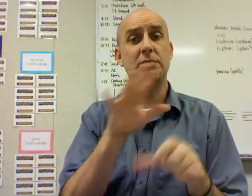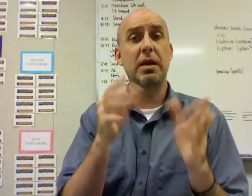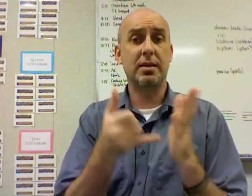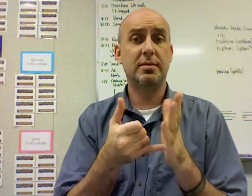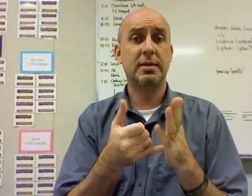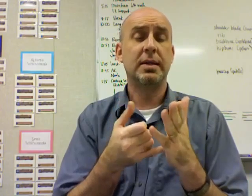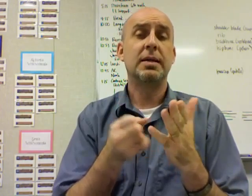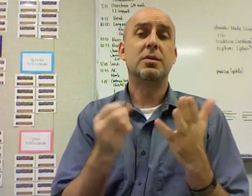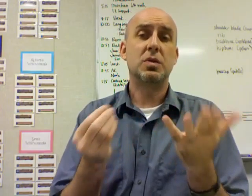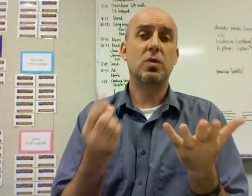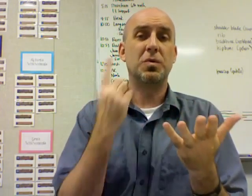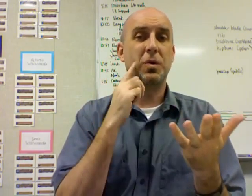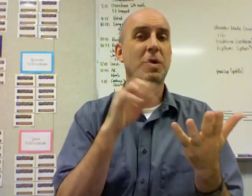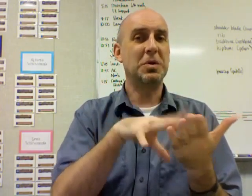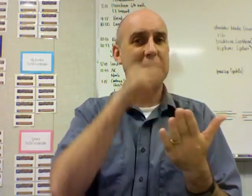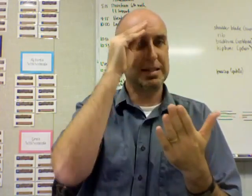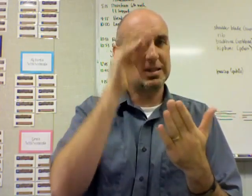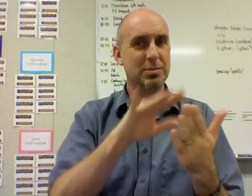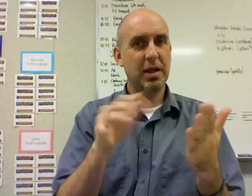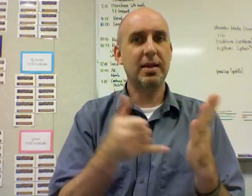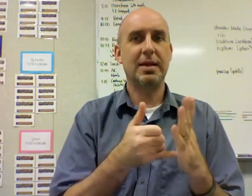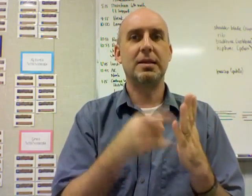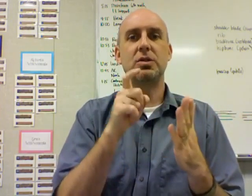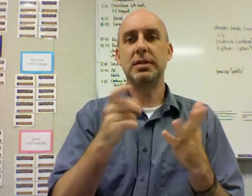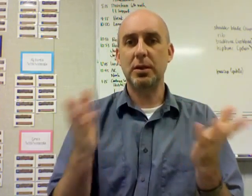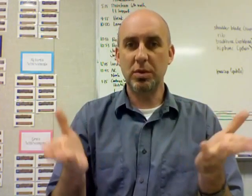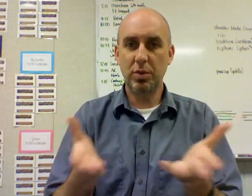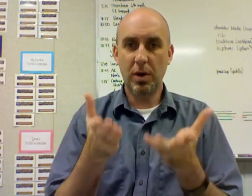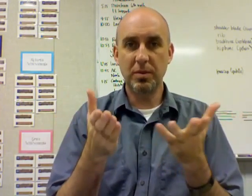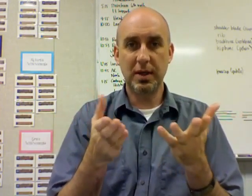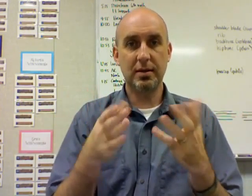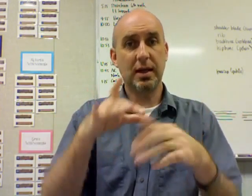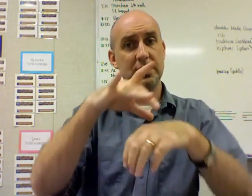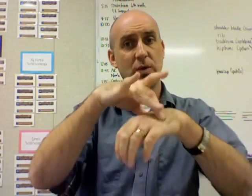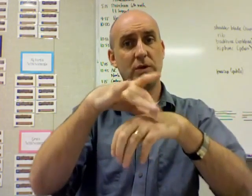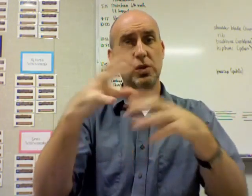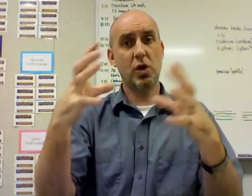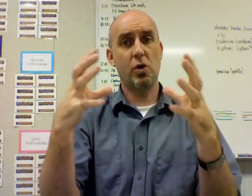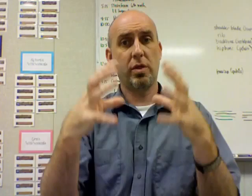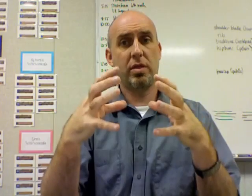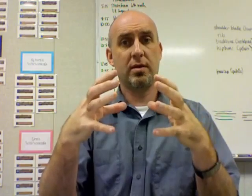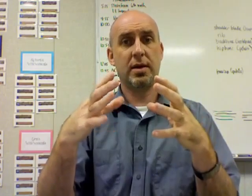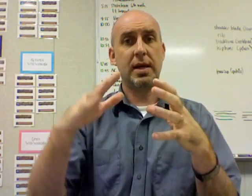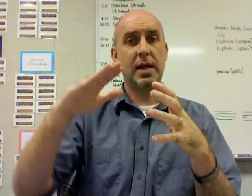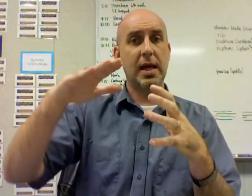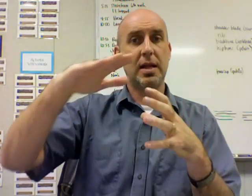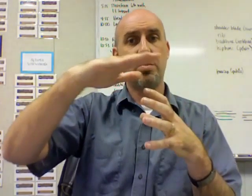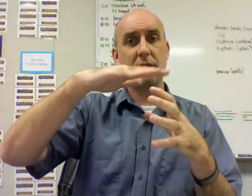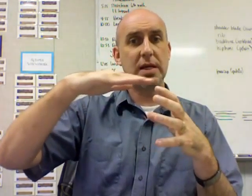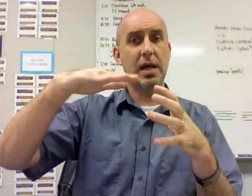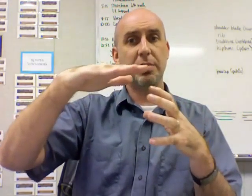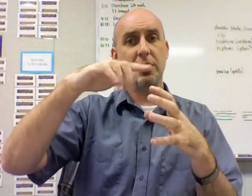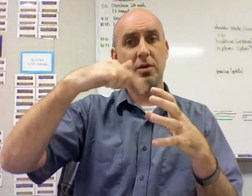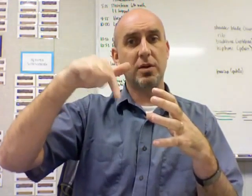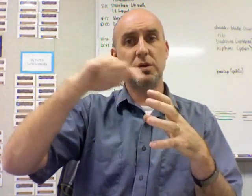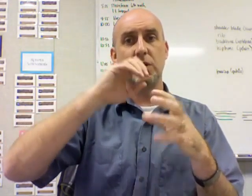it. So for learning to spell it, they just need to be prompted. Okay, so here's the earth, and up on top here, there's an